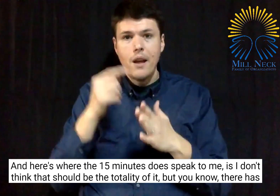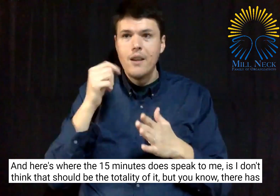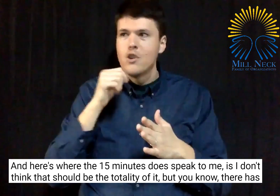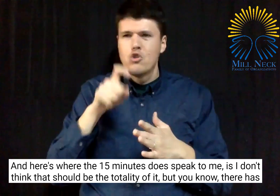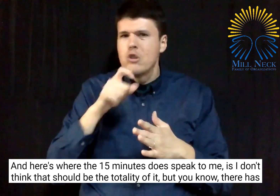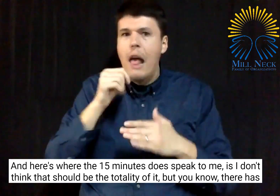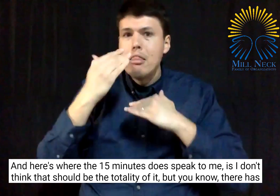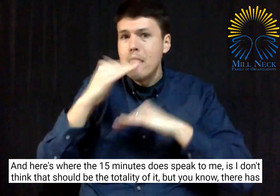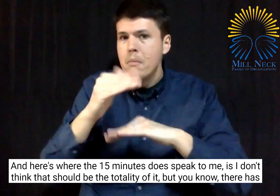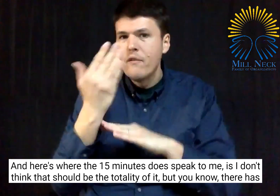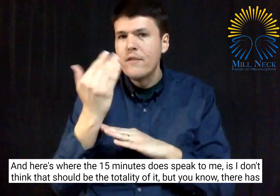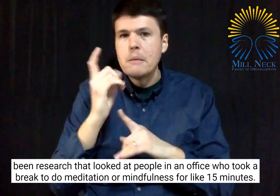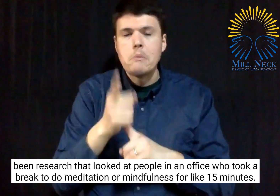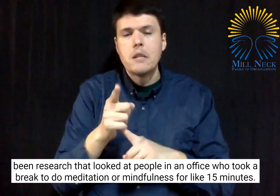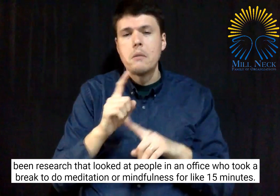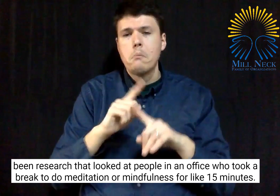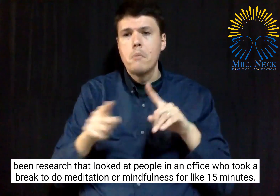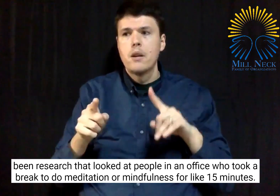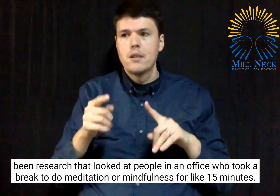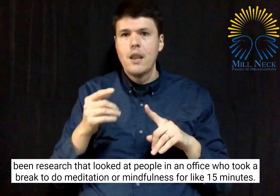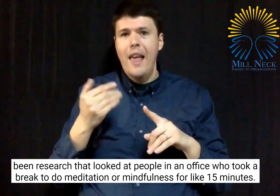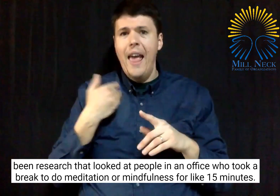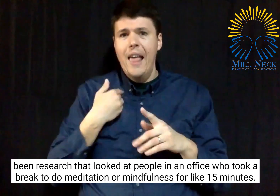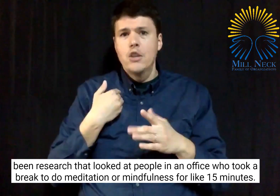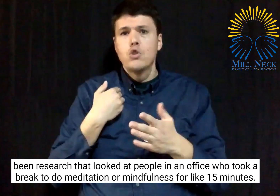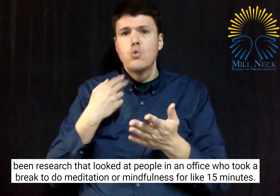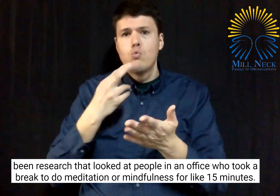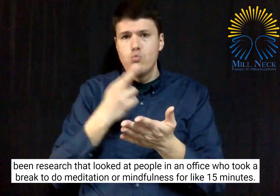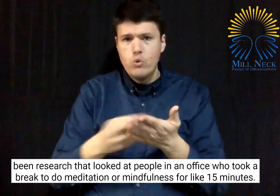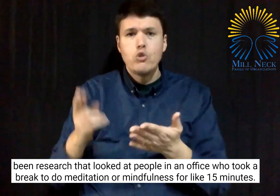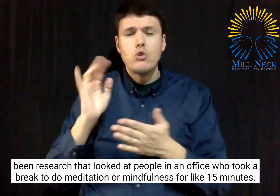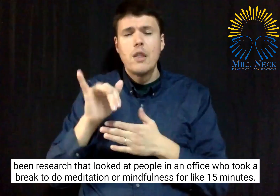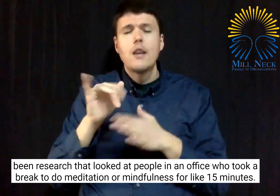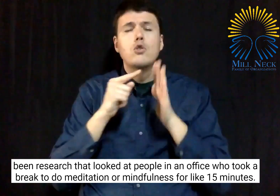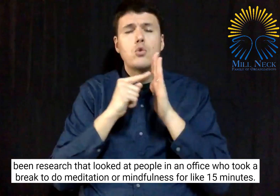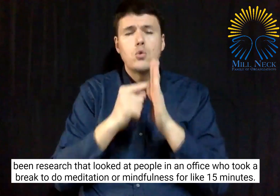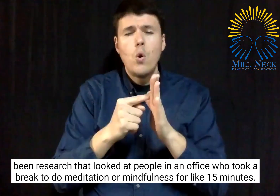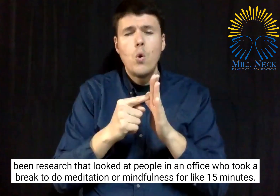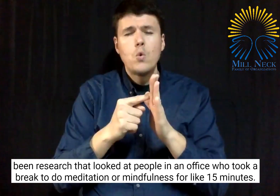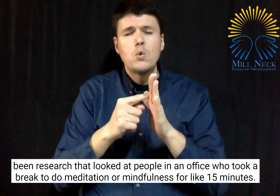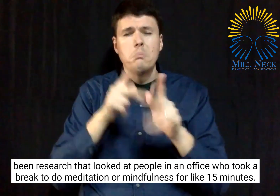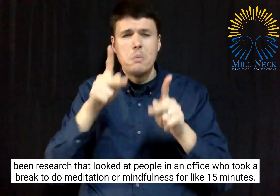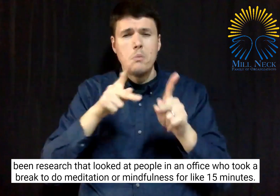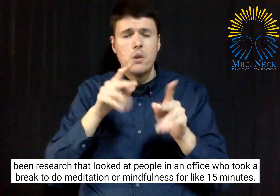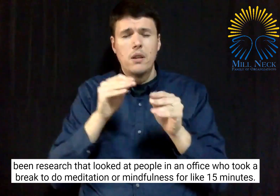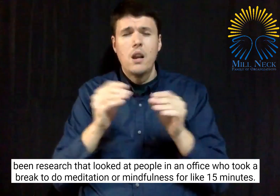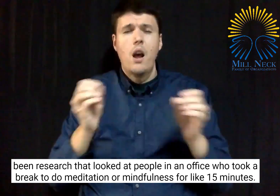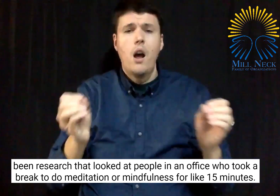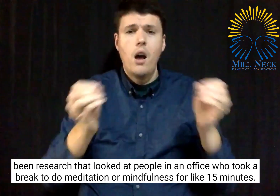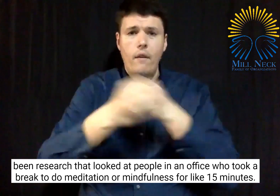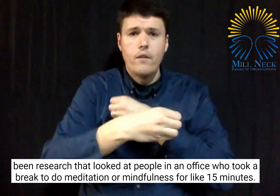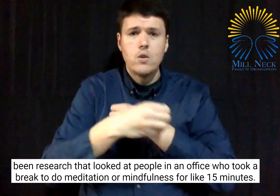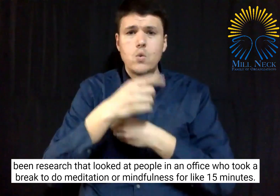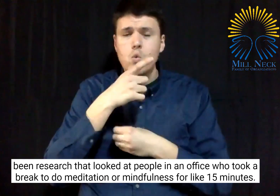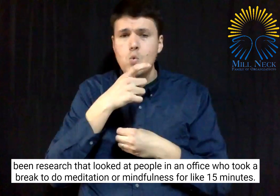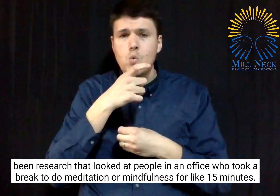it. But, there has been research that's shown that, they looked at people in an office who took a break to